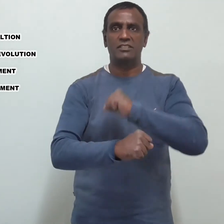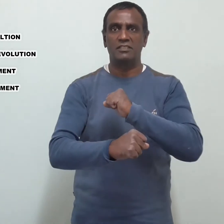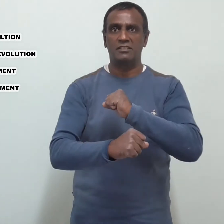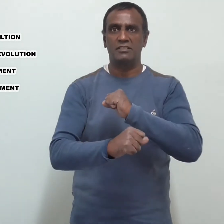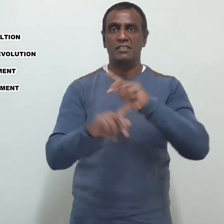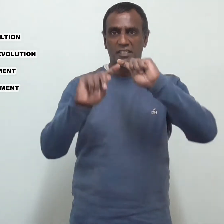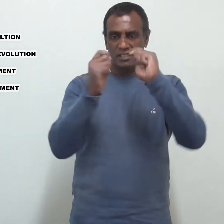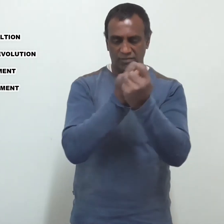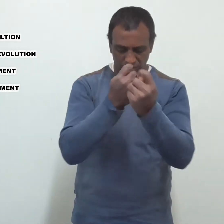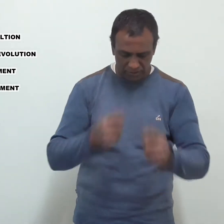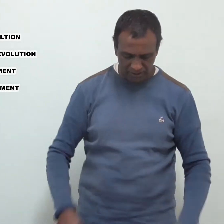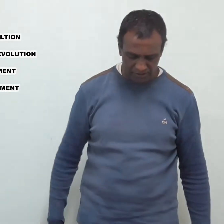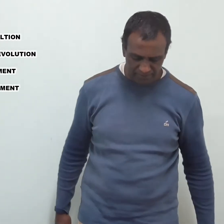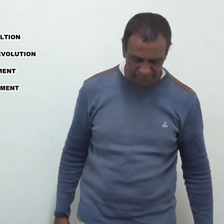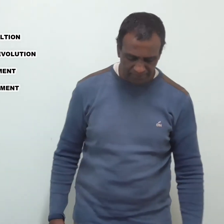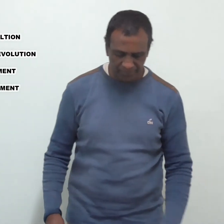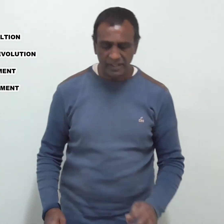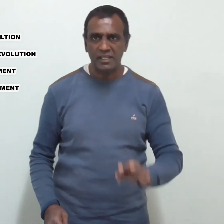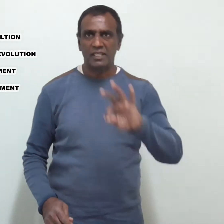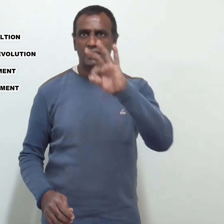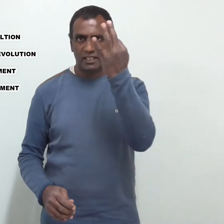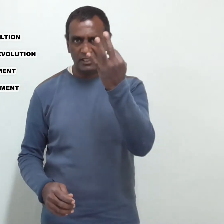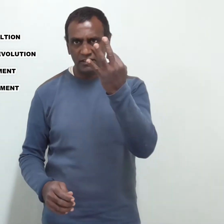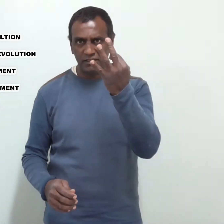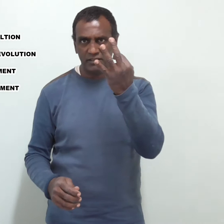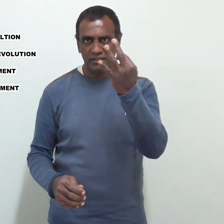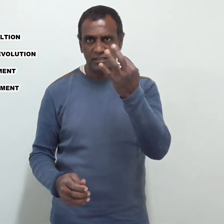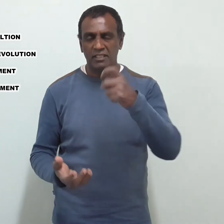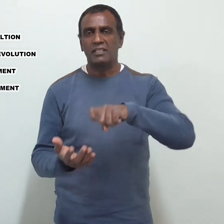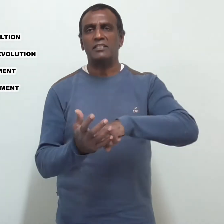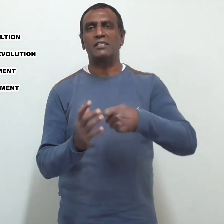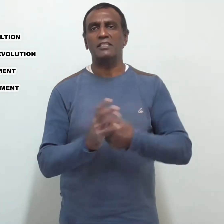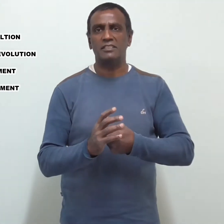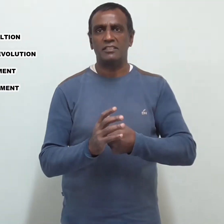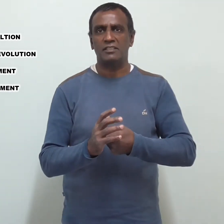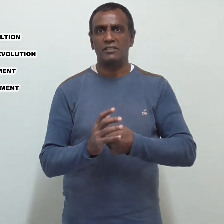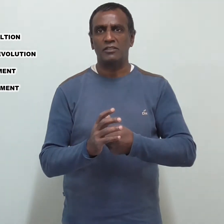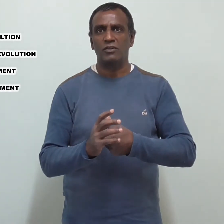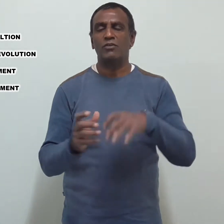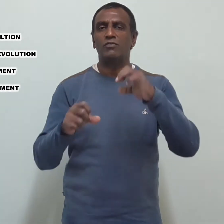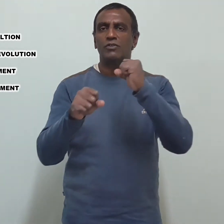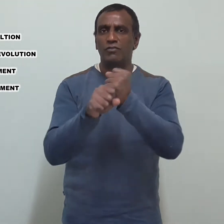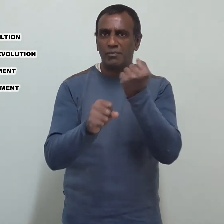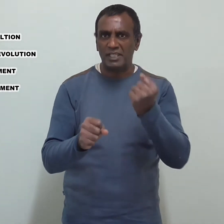Industrial Revolution. Third, the reason for the